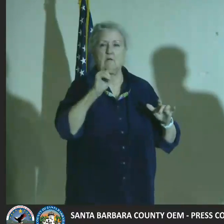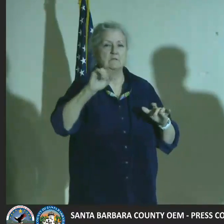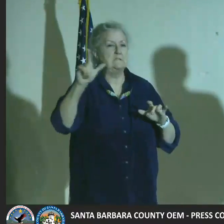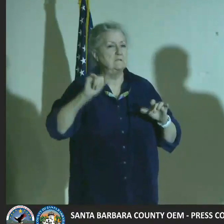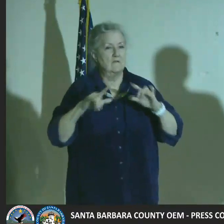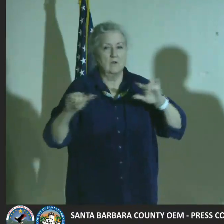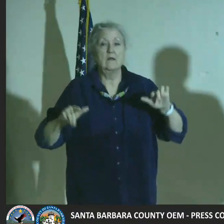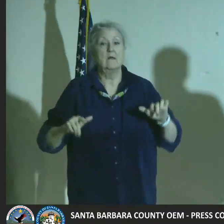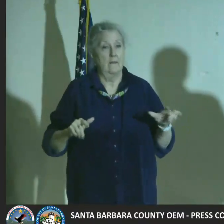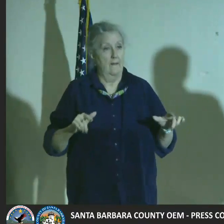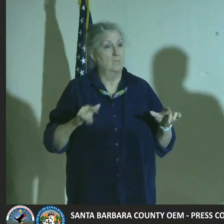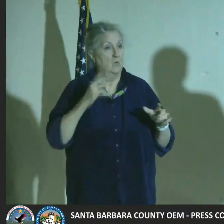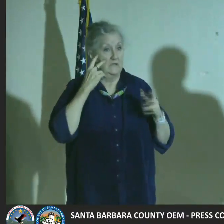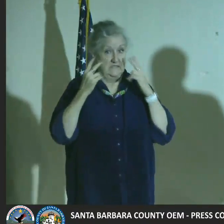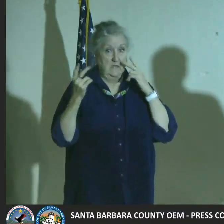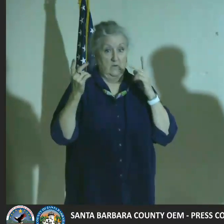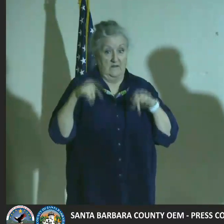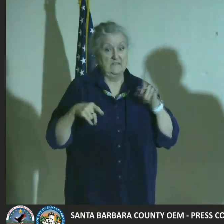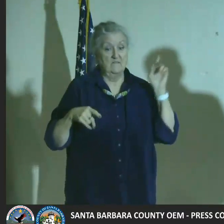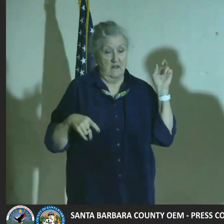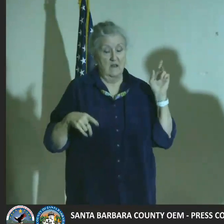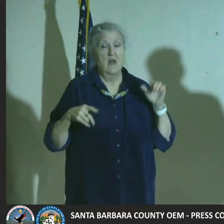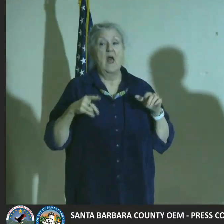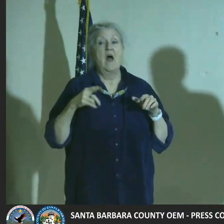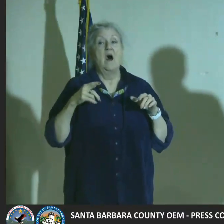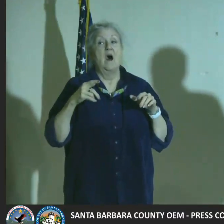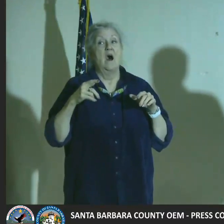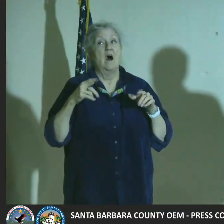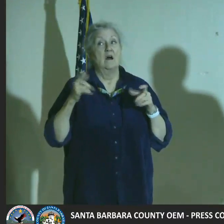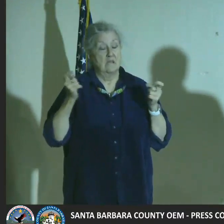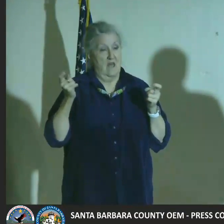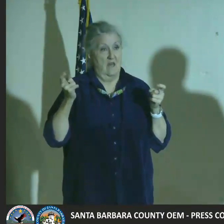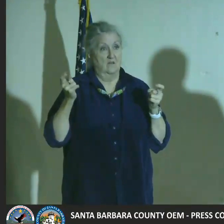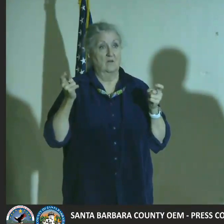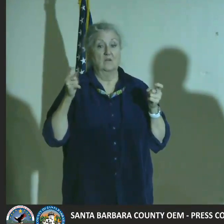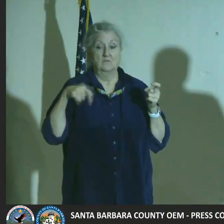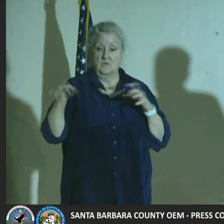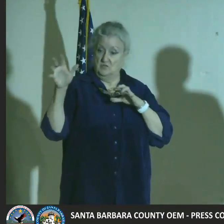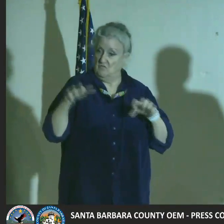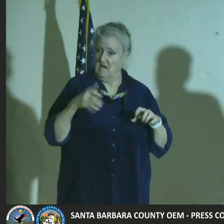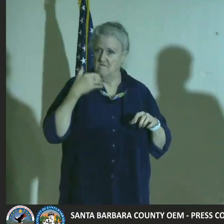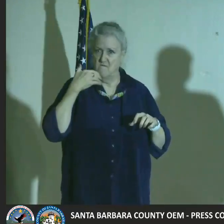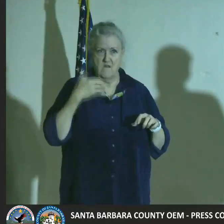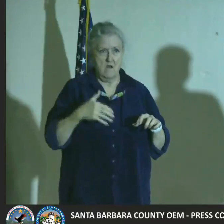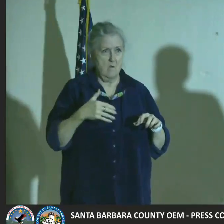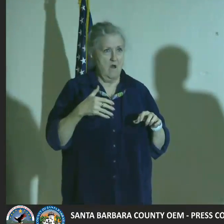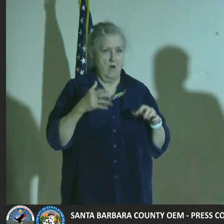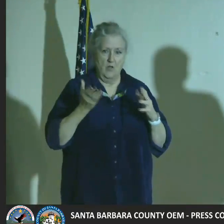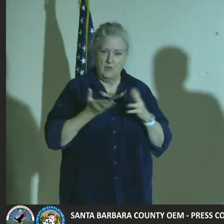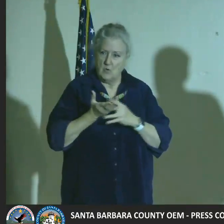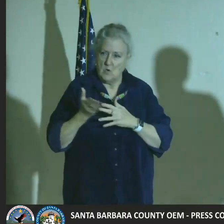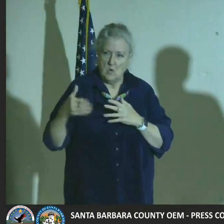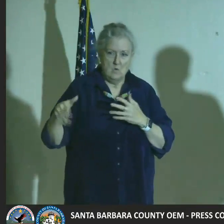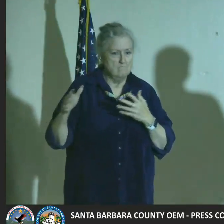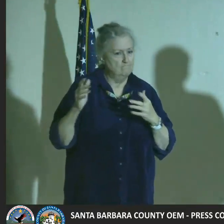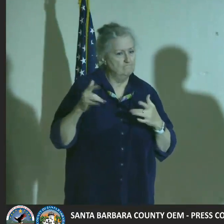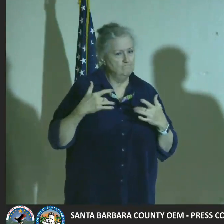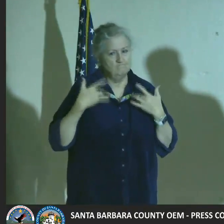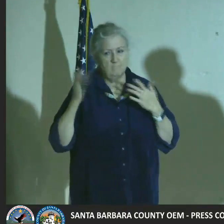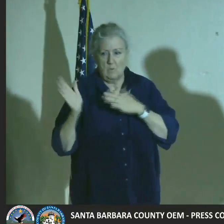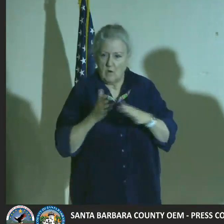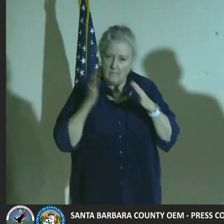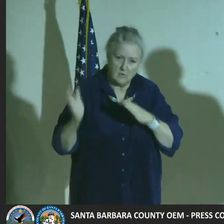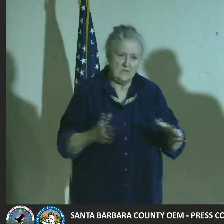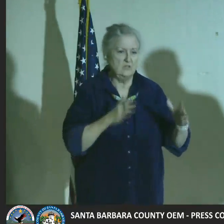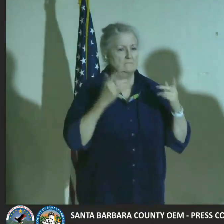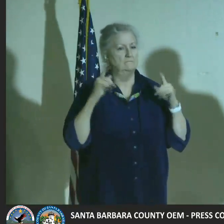as what we've seen with this event, in that it's handled this rain very well through the channels and through the debris basins,